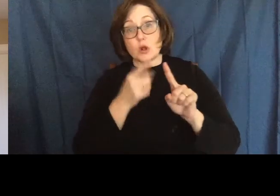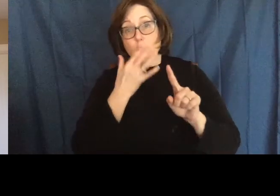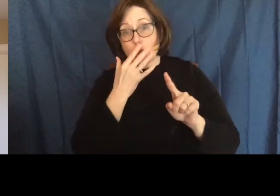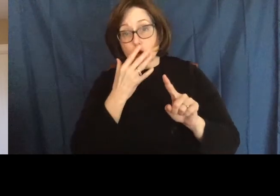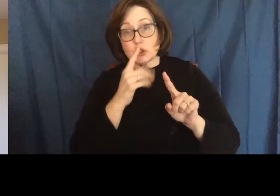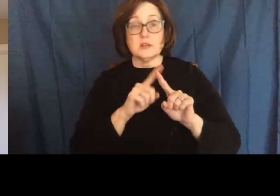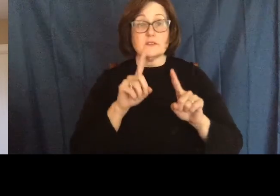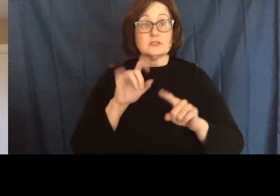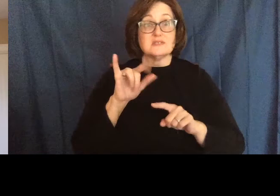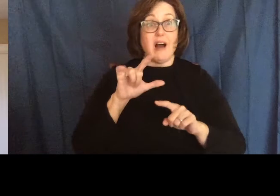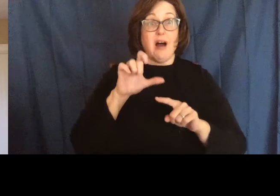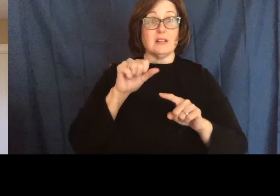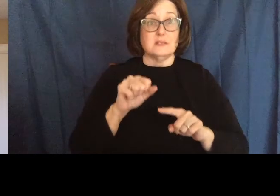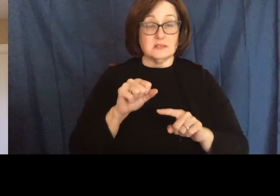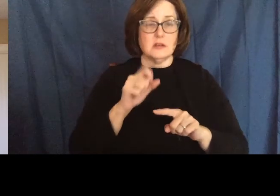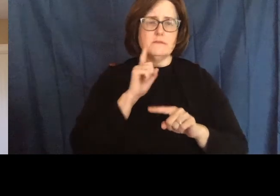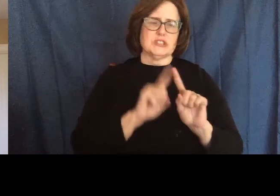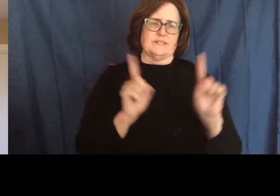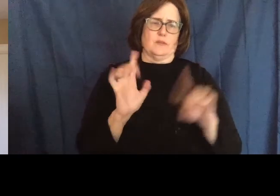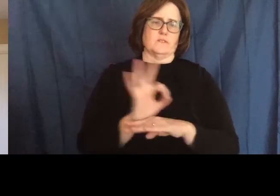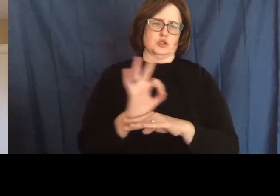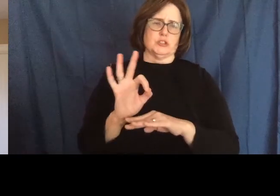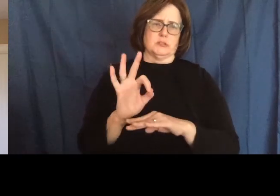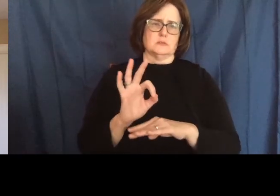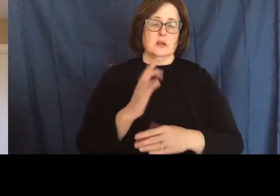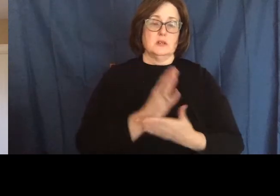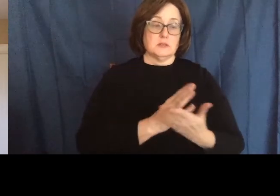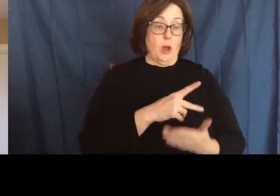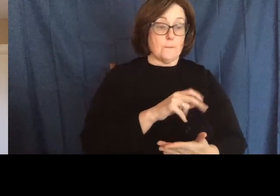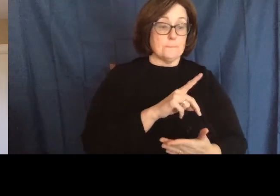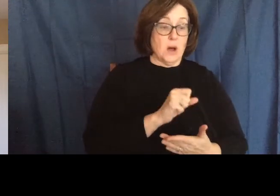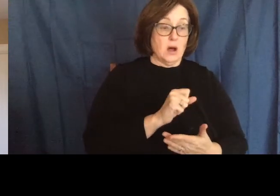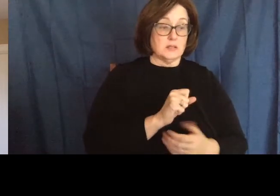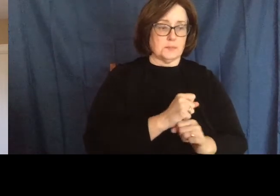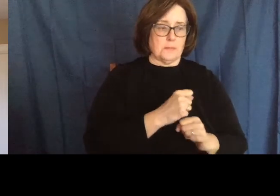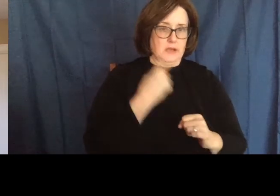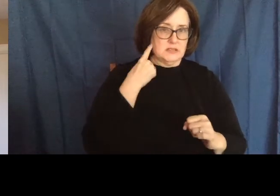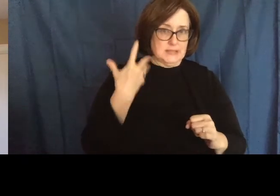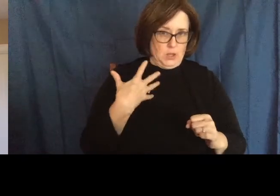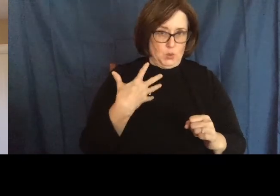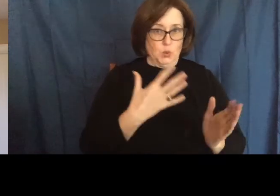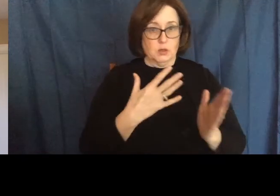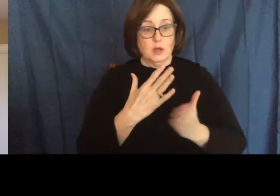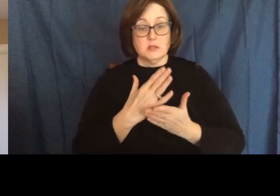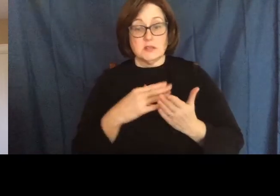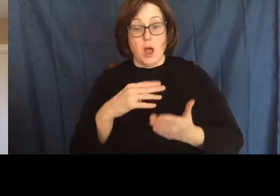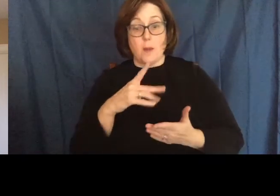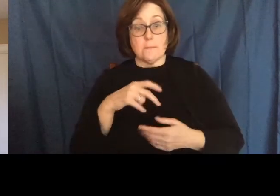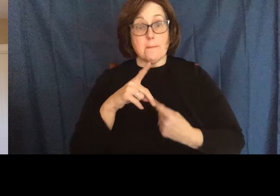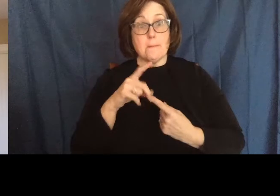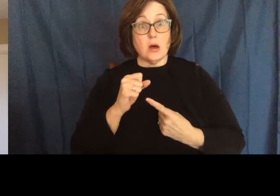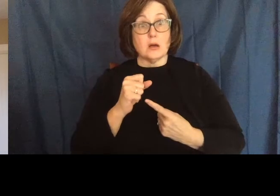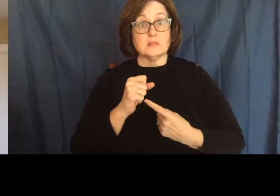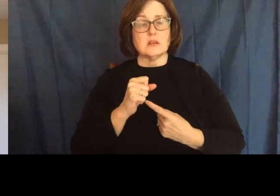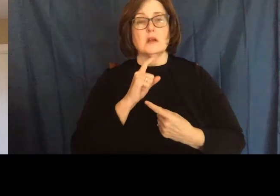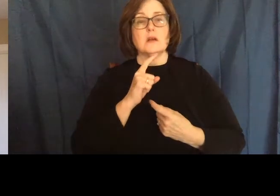them that perform different functions. There are pods that play sounds. There are pods that insert a pause. There are pods